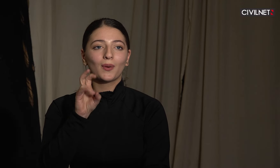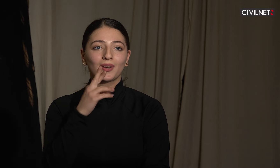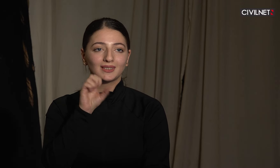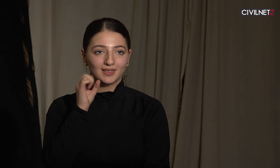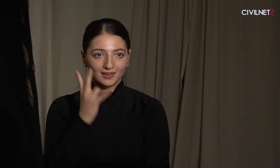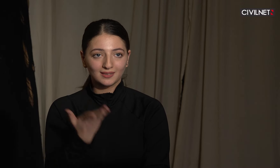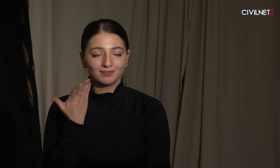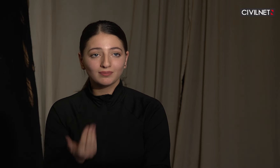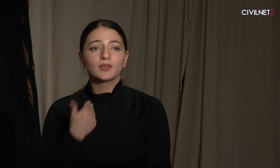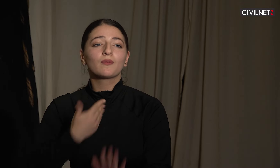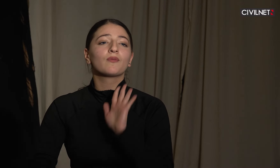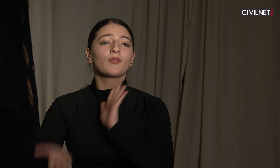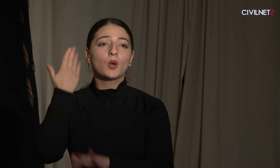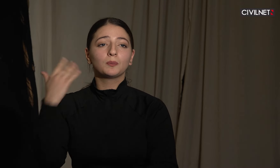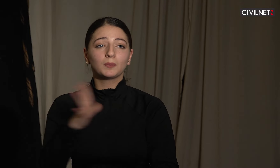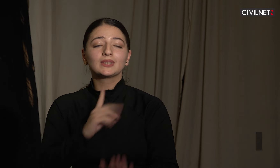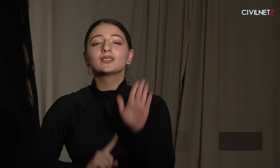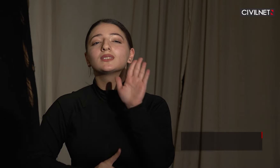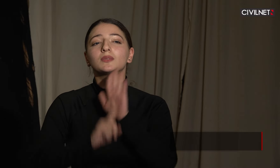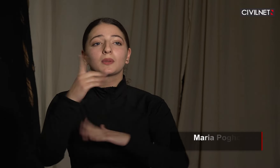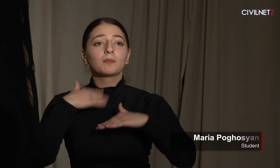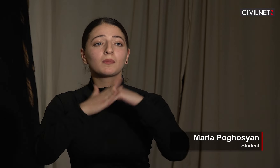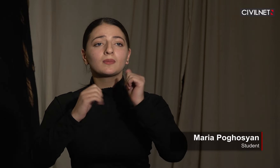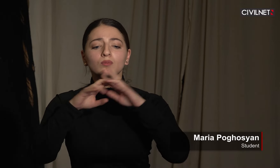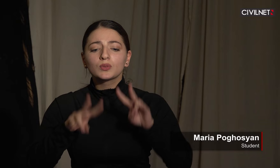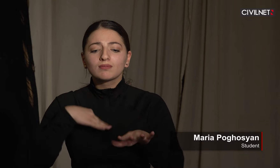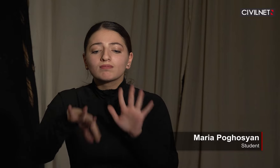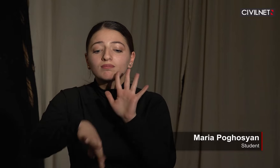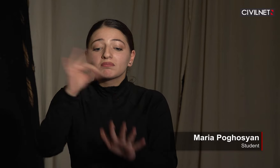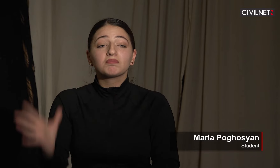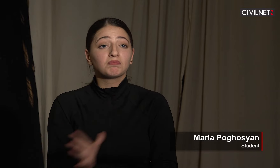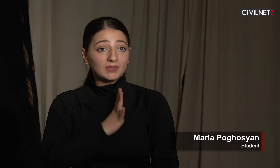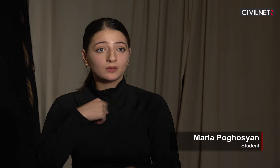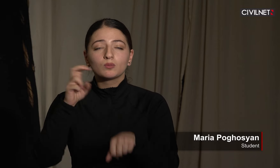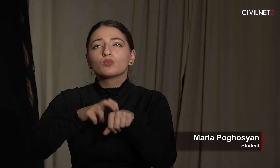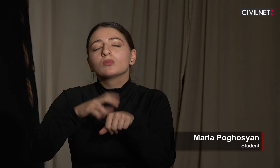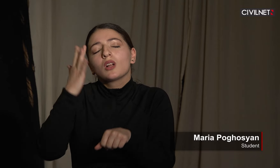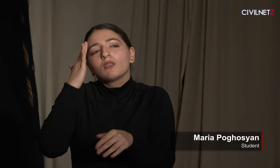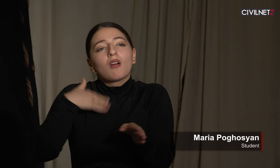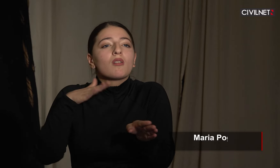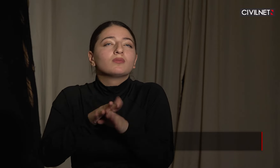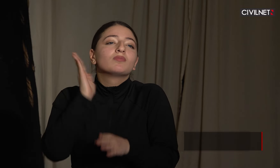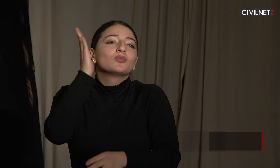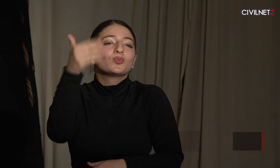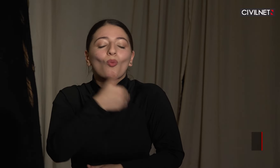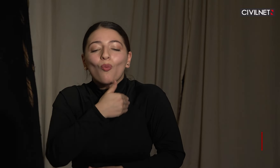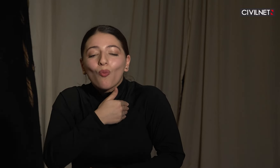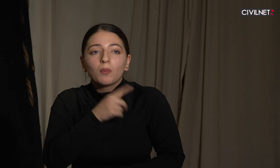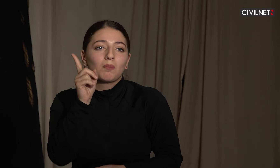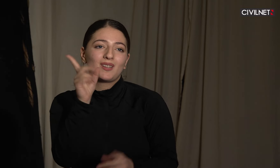My name is Maria Bogosian. I've always wanted to be a doctor, but as I grew older, I realized that the medical field lacked programs for the Deaf.